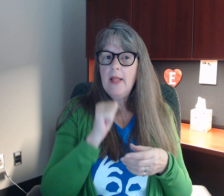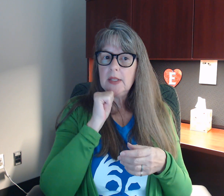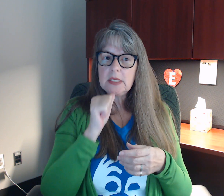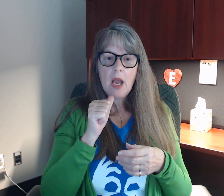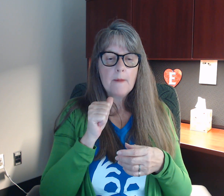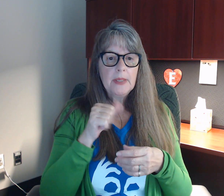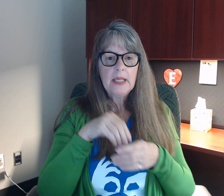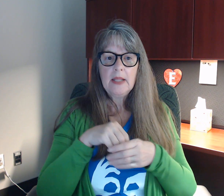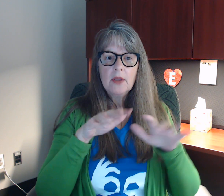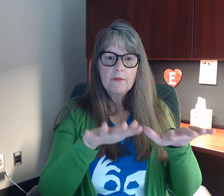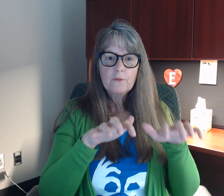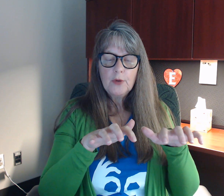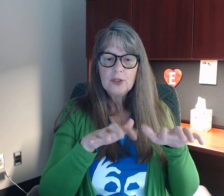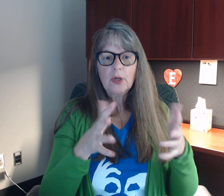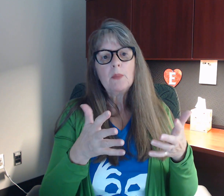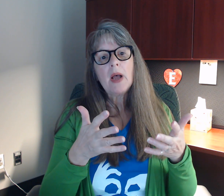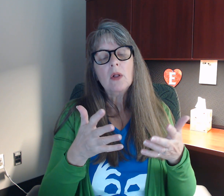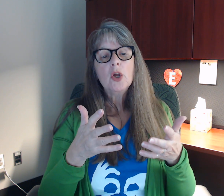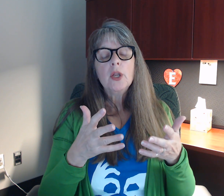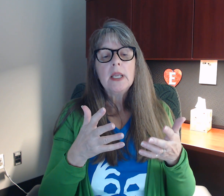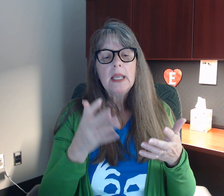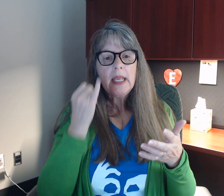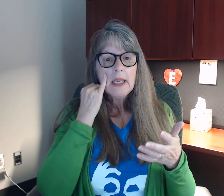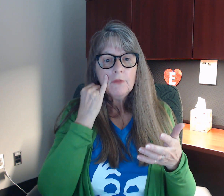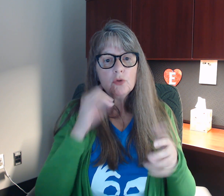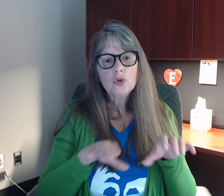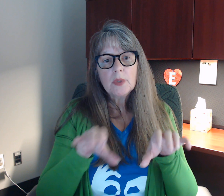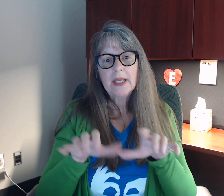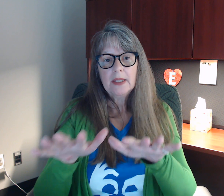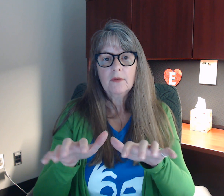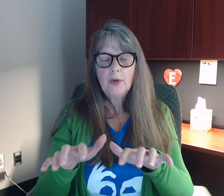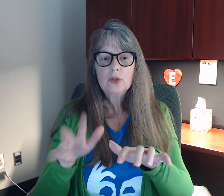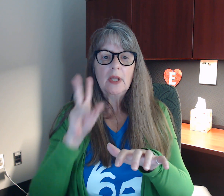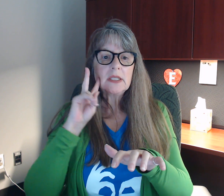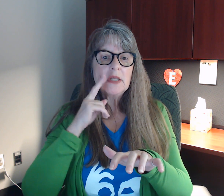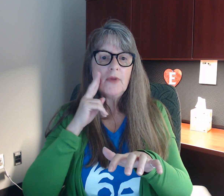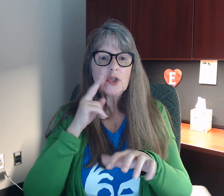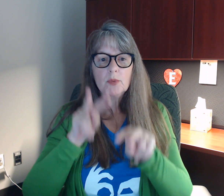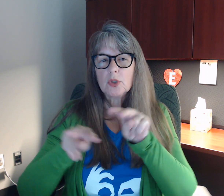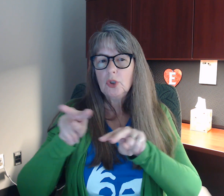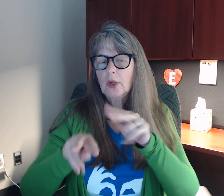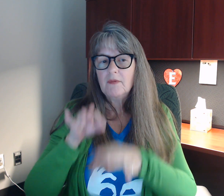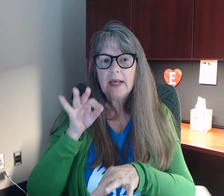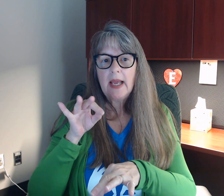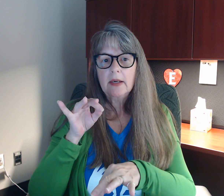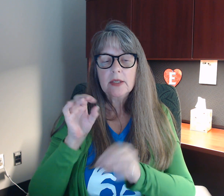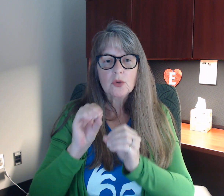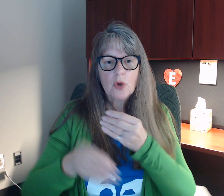that's not been in the freezer. Well, if you do it like in the freezer, like it's the vegetables, so look and find out, is there no